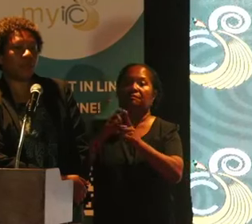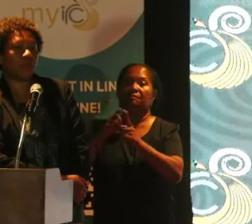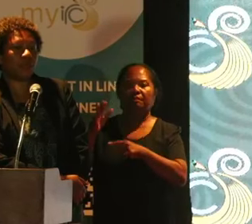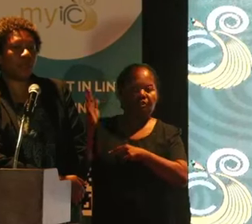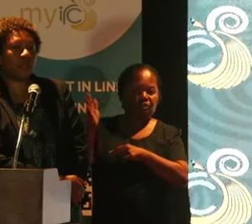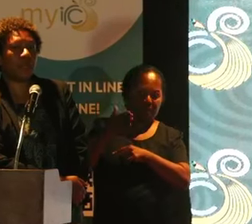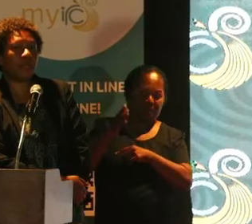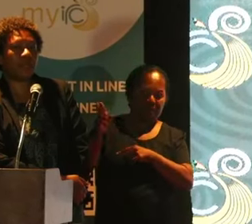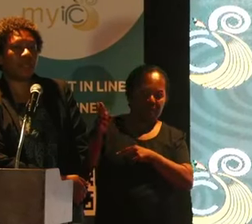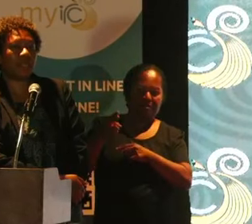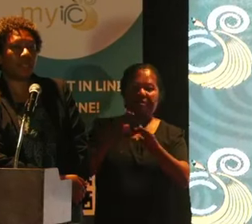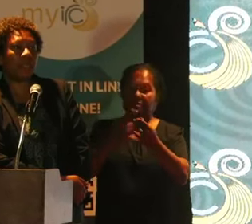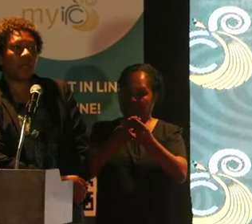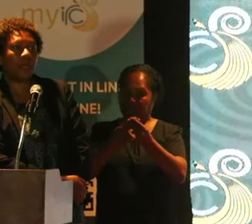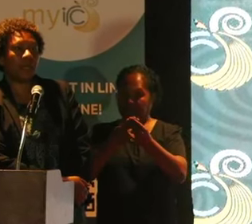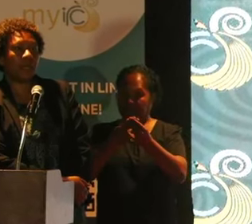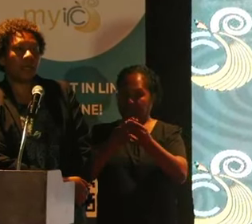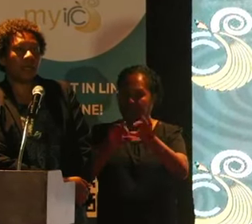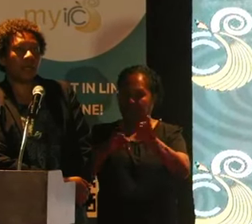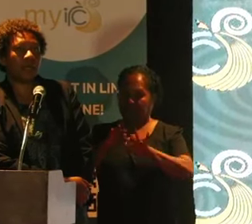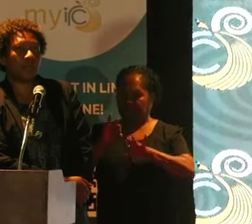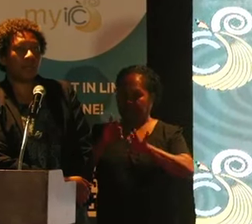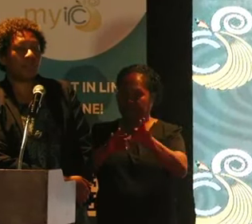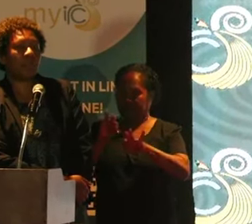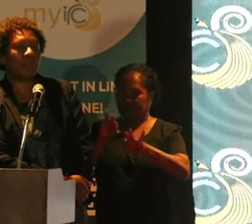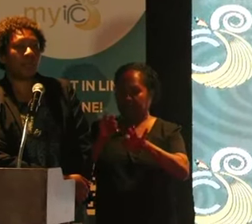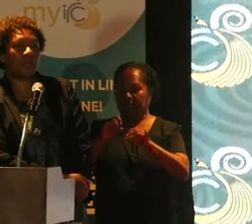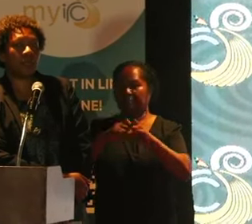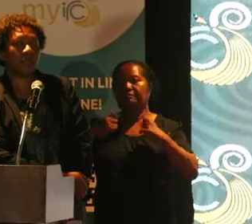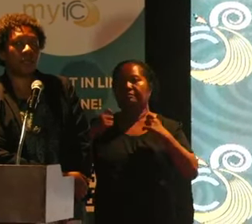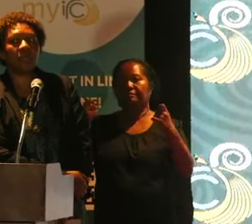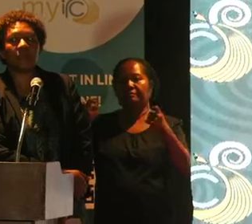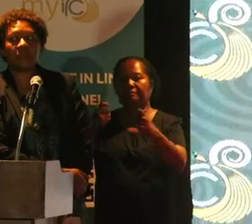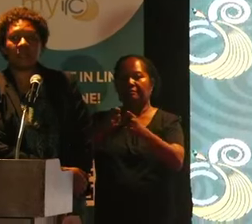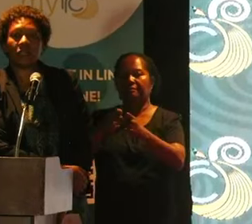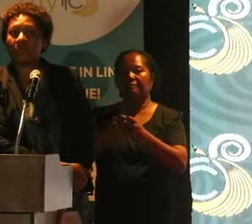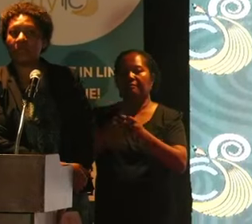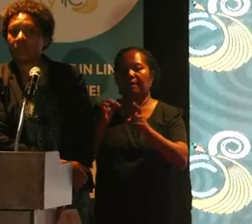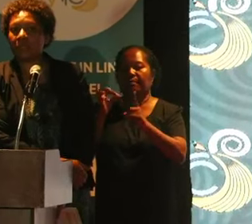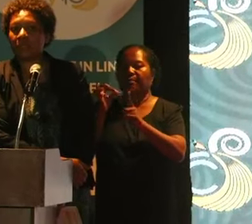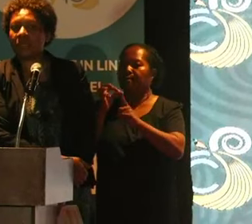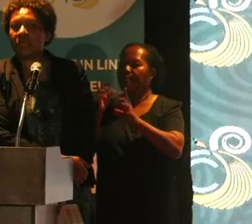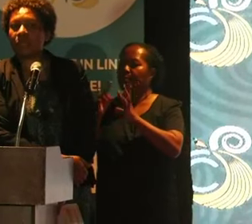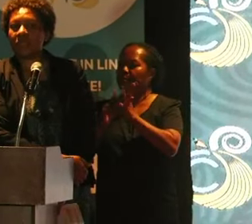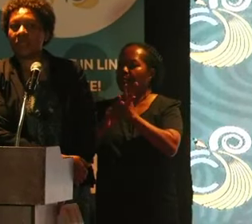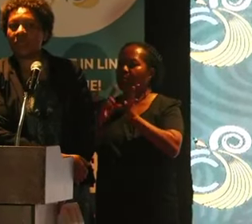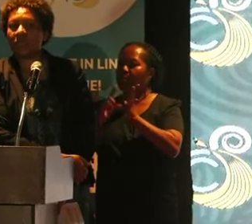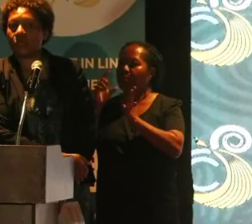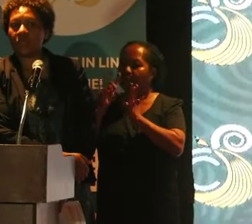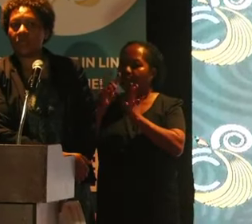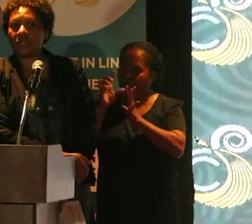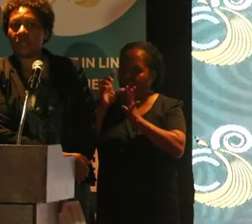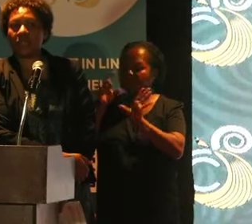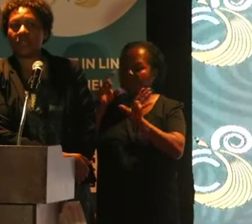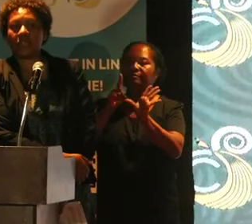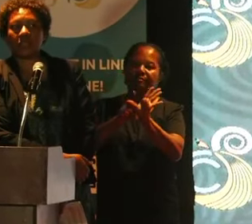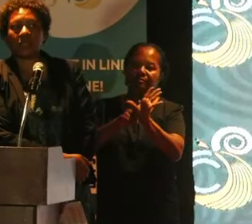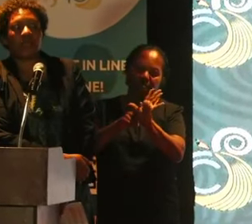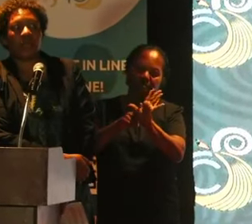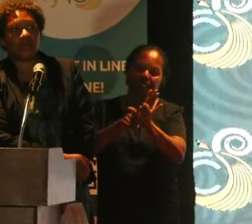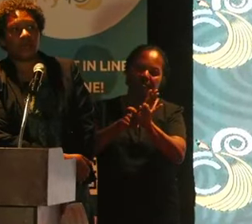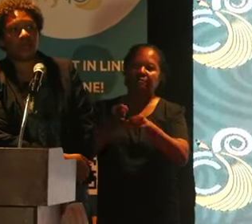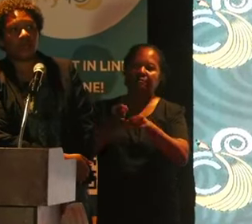our strategic planning team that has prepared that policy to see if it's actually been implemented or it's still in consultation